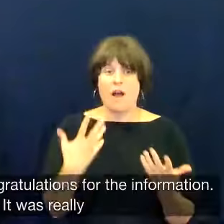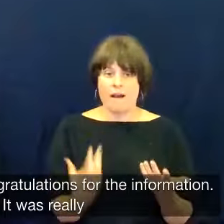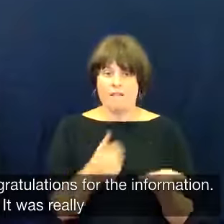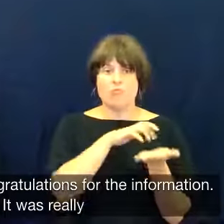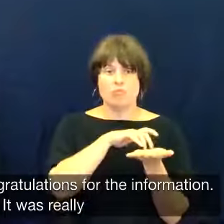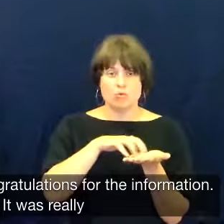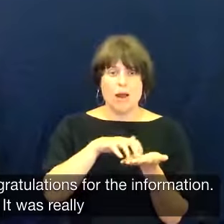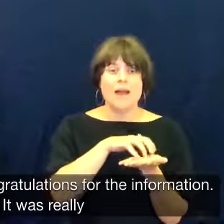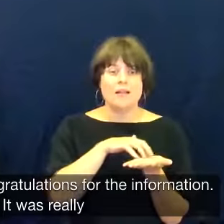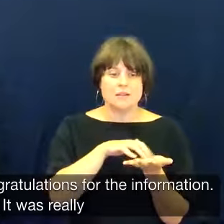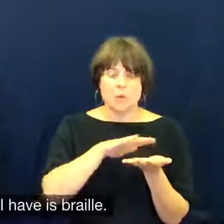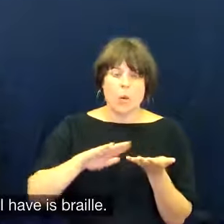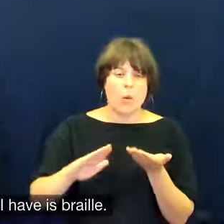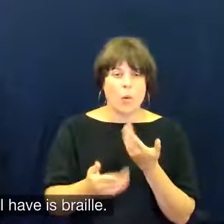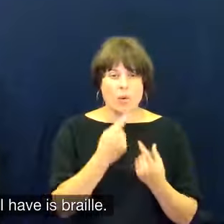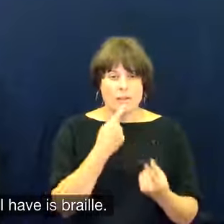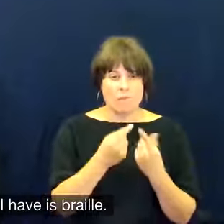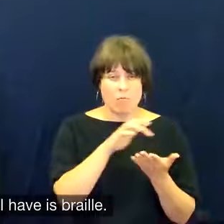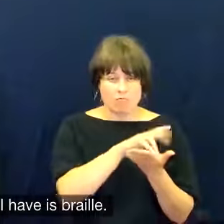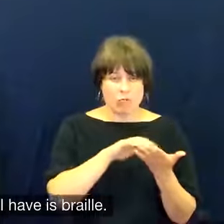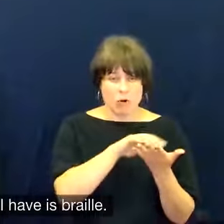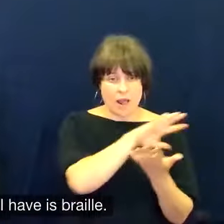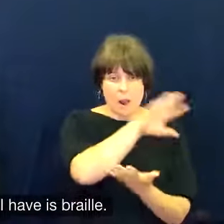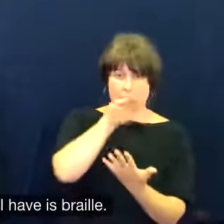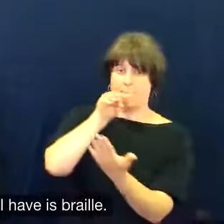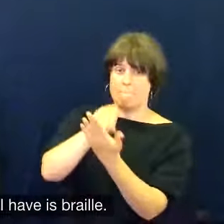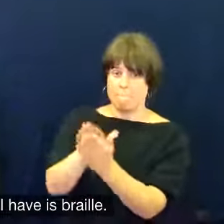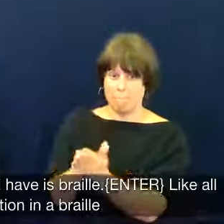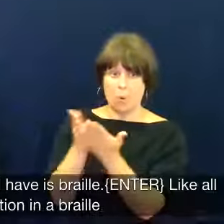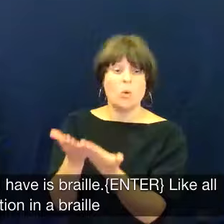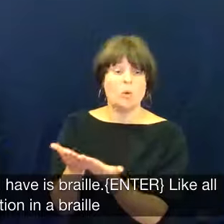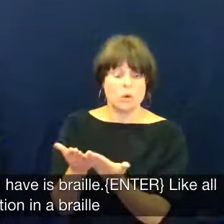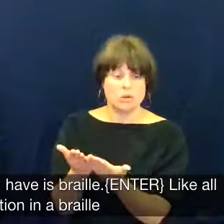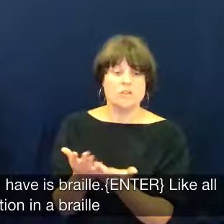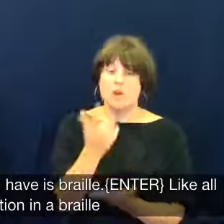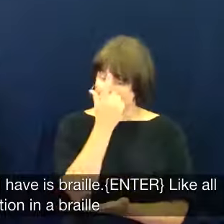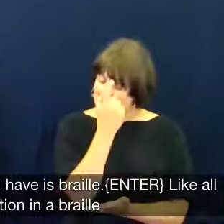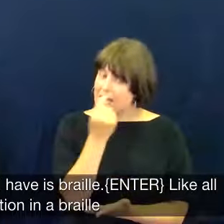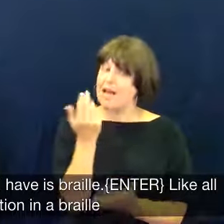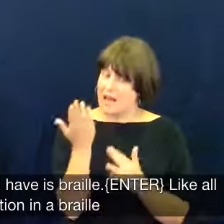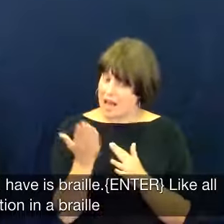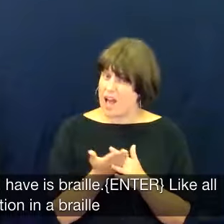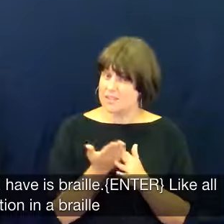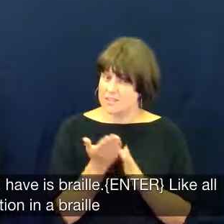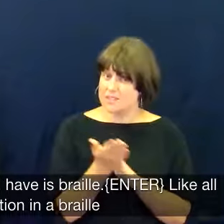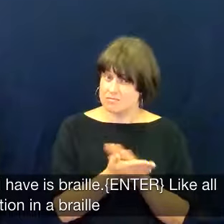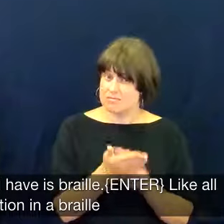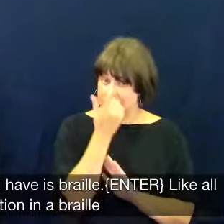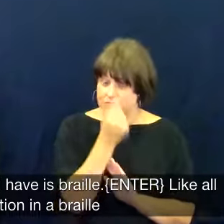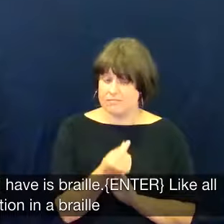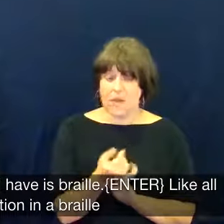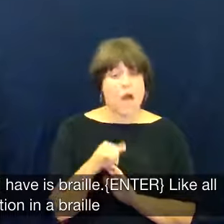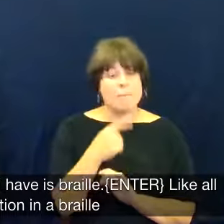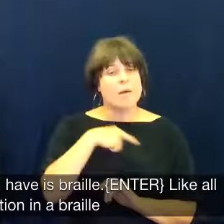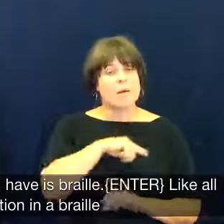Braille, like all the information in a Braille book, maybe, to make sure that you can access. And maybe we